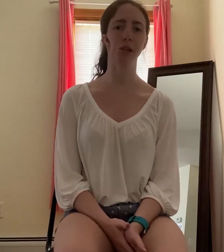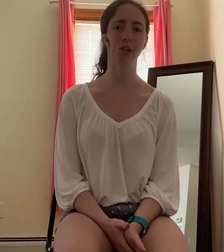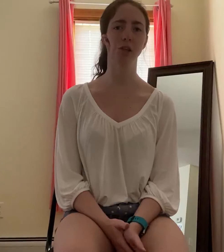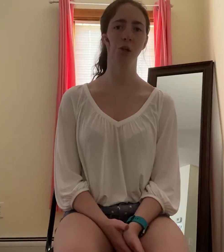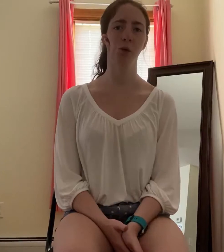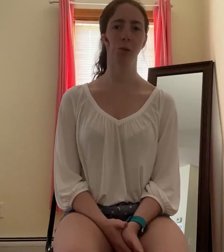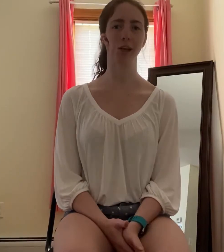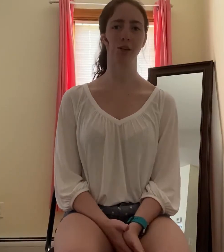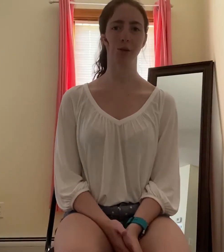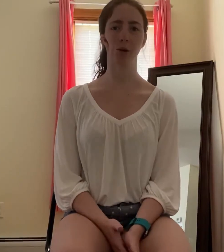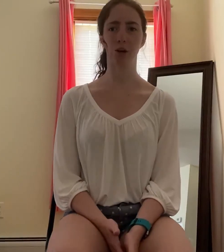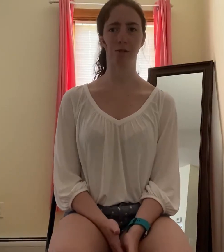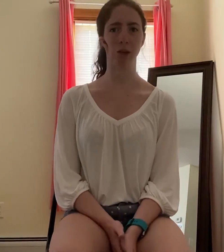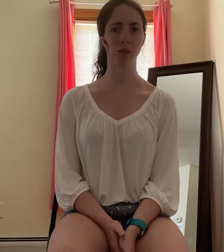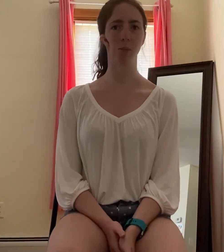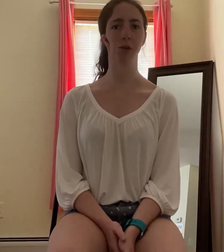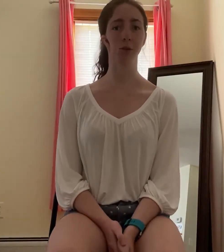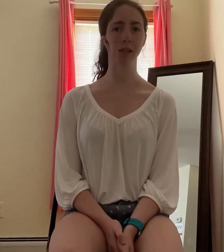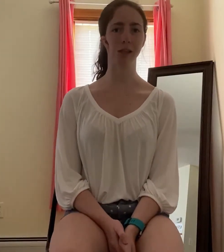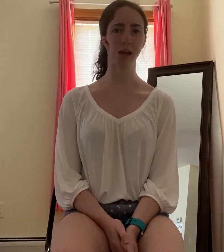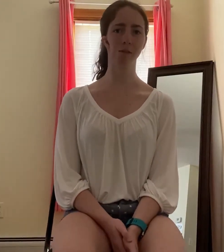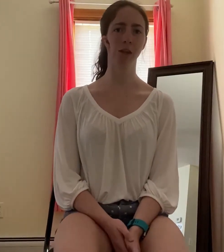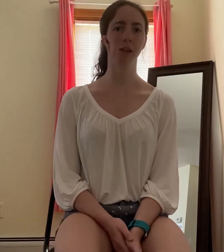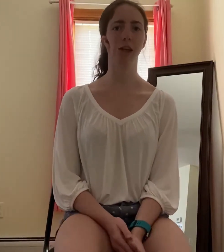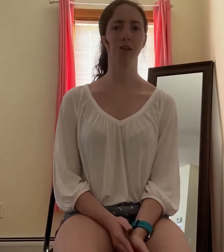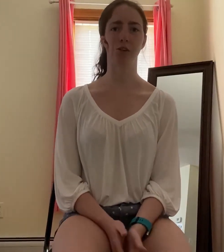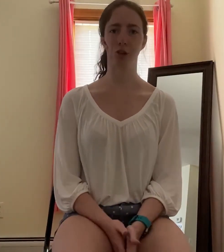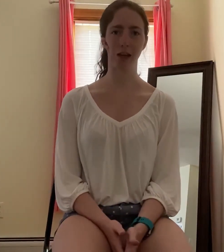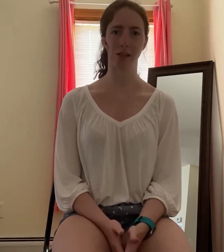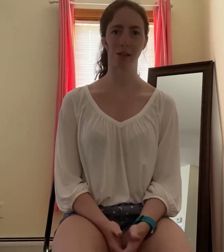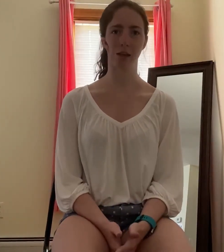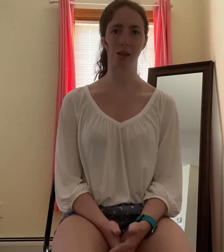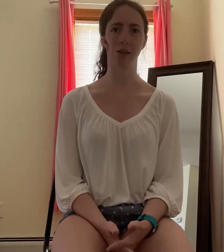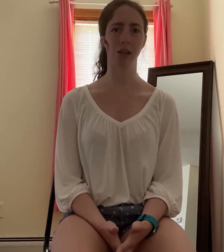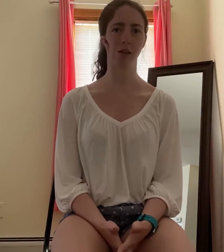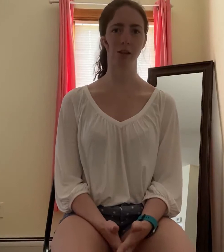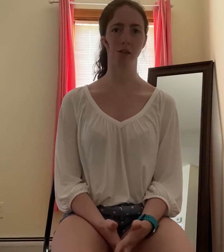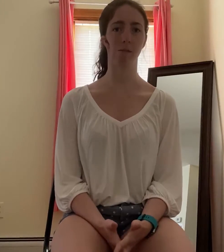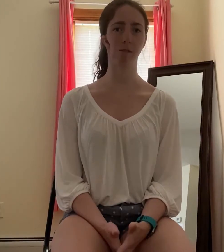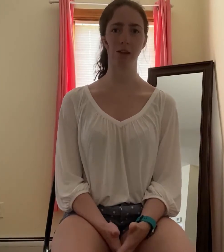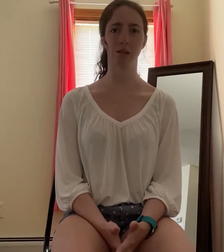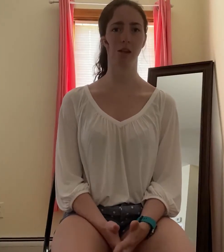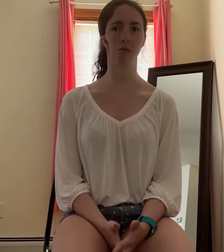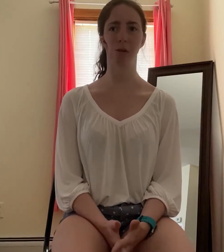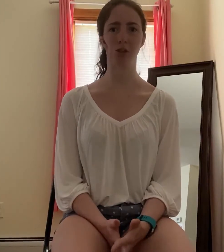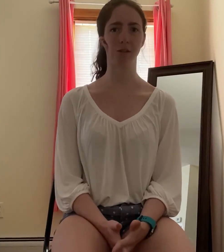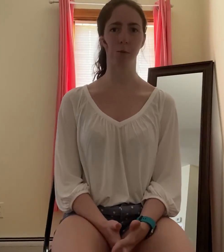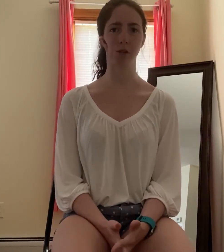situation where you are around someone who is deaf and you're trying to get things fixed and make sure everyone's all